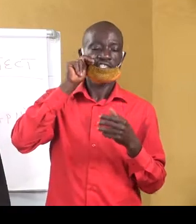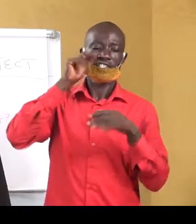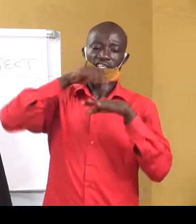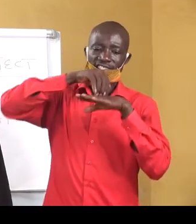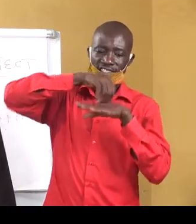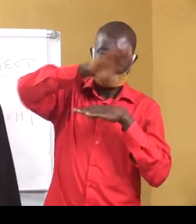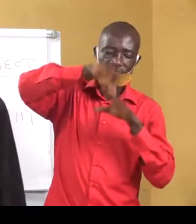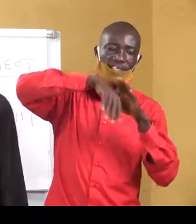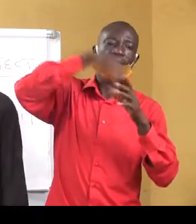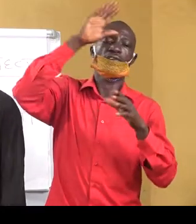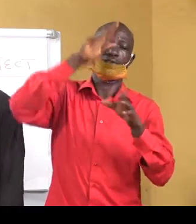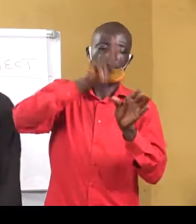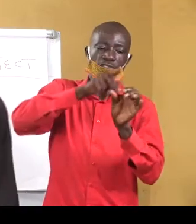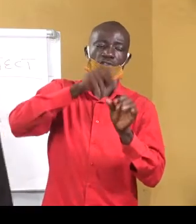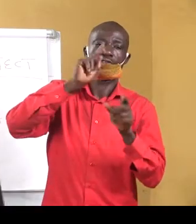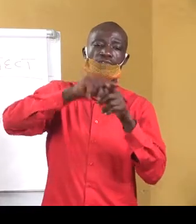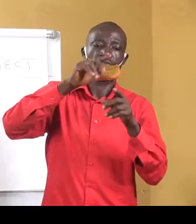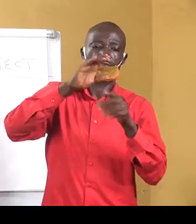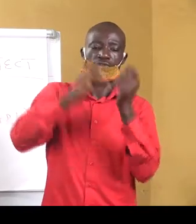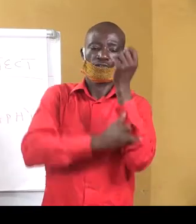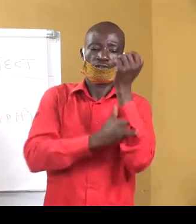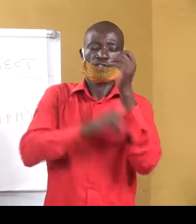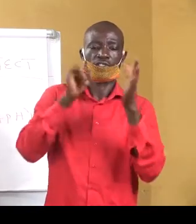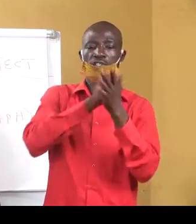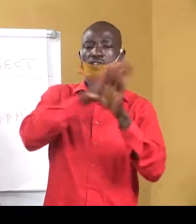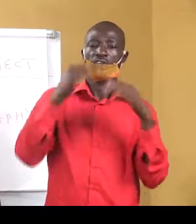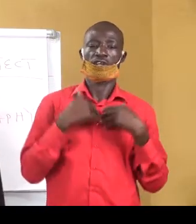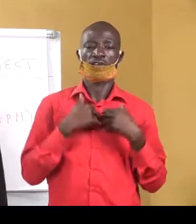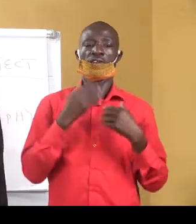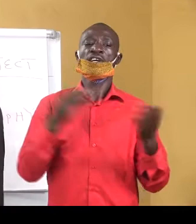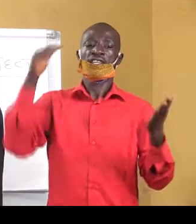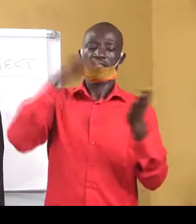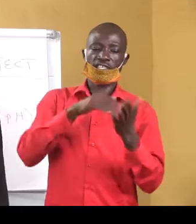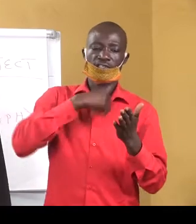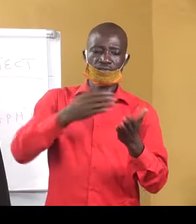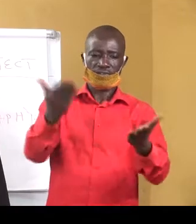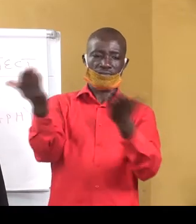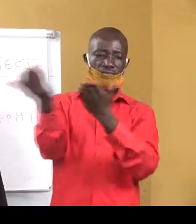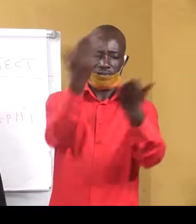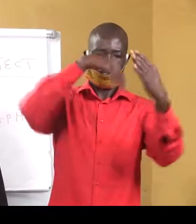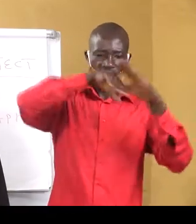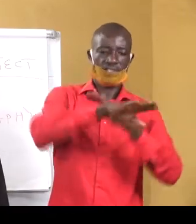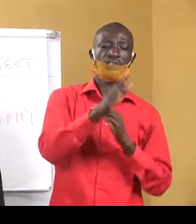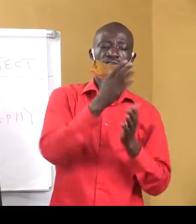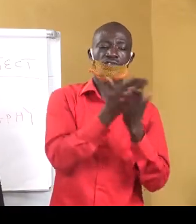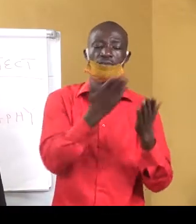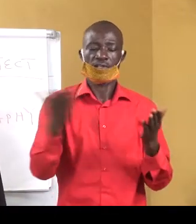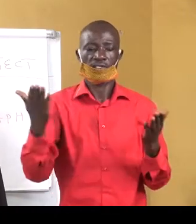countries that do not have. We equally import raw